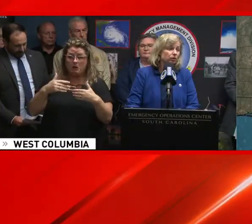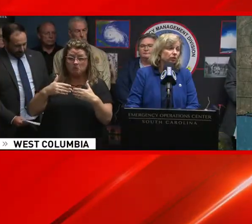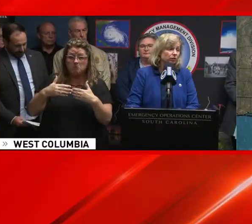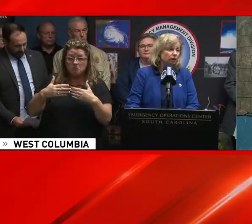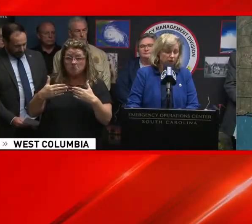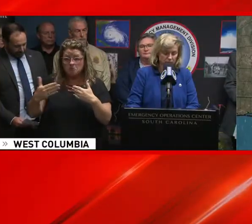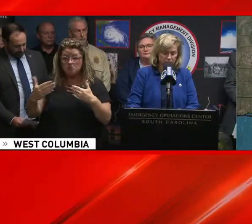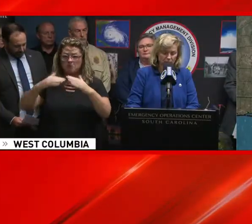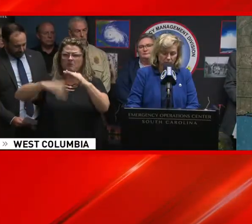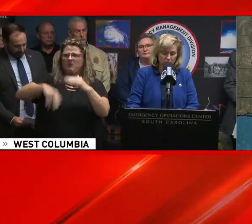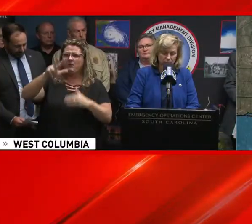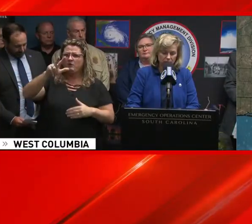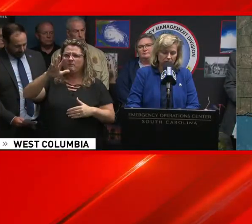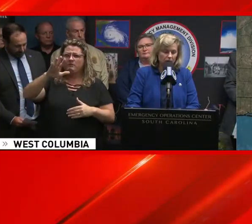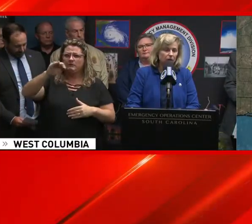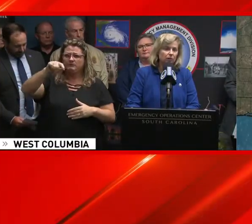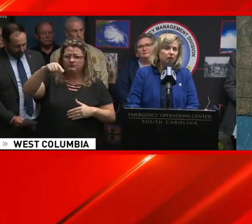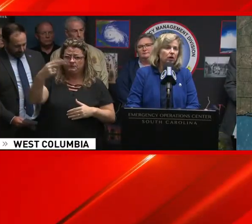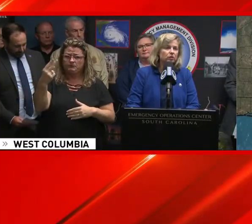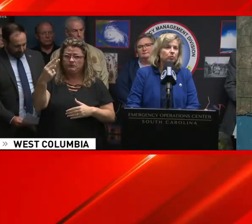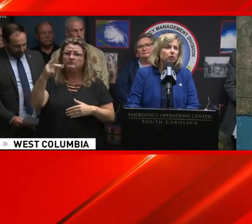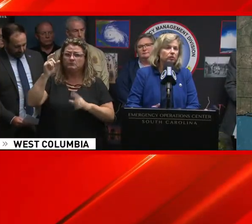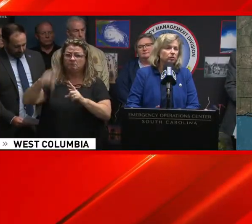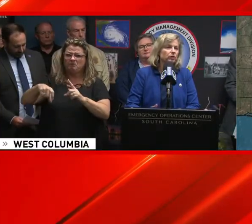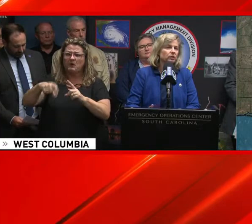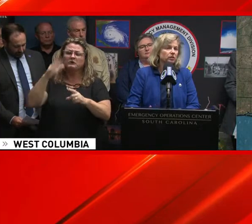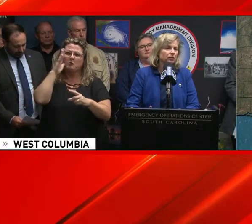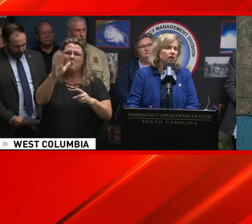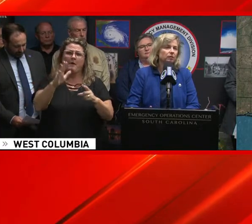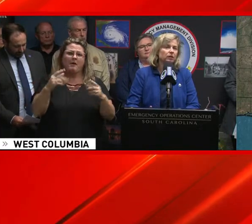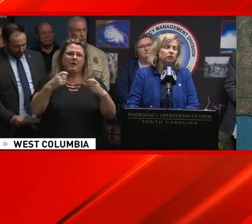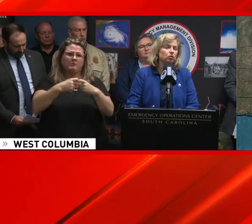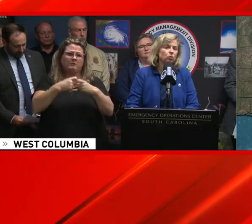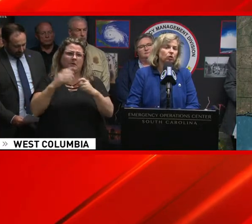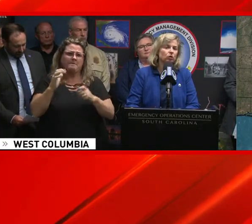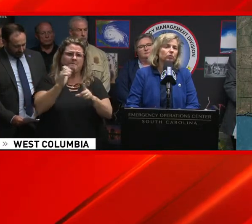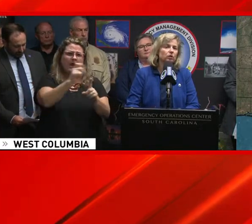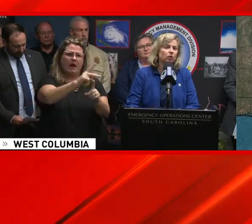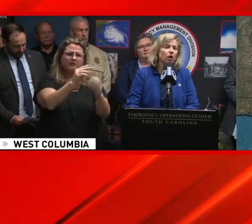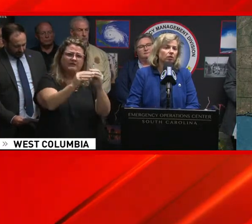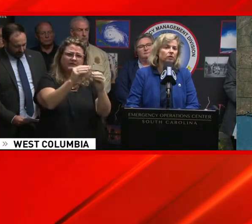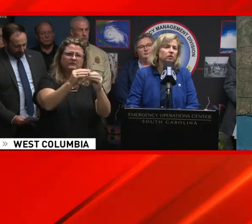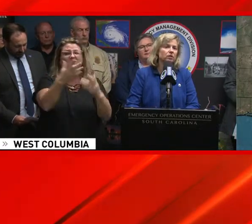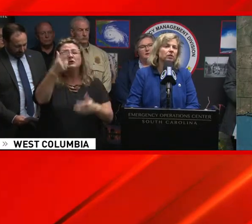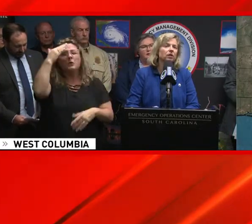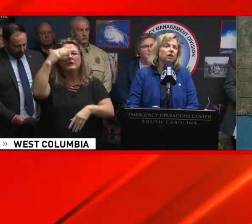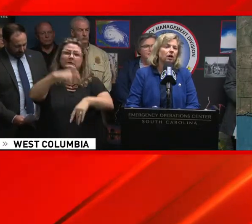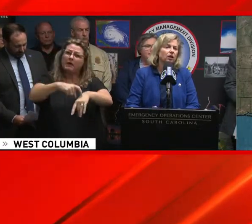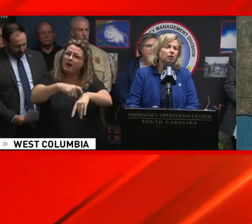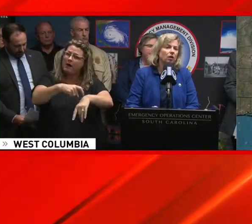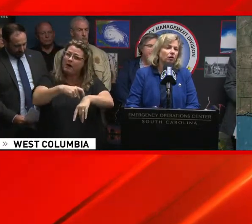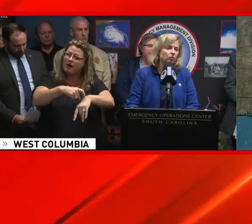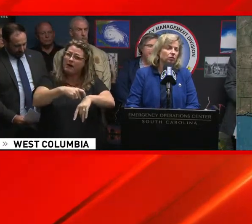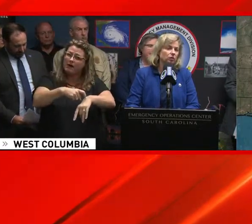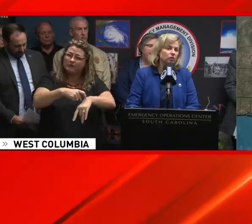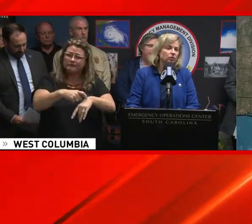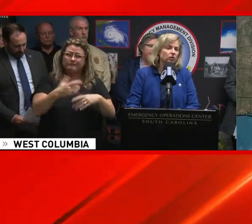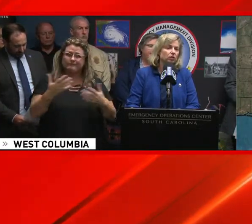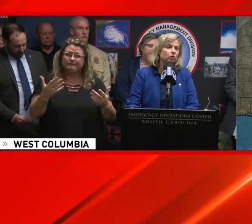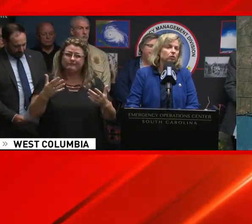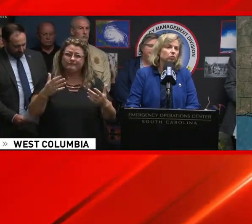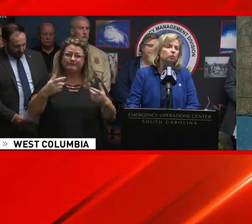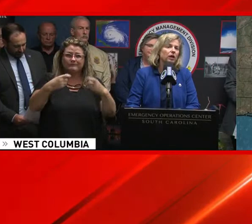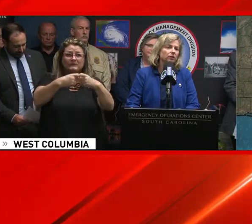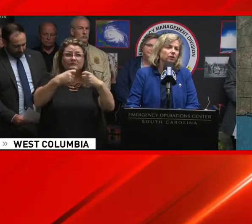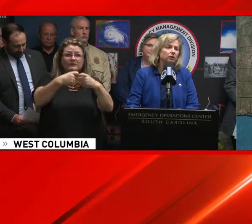below 35 miles per hour. I would also point, just because of the timing of the storm, obviously the